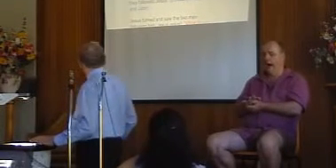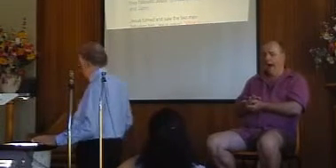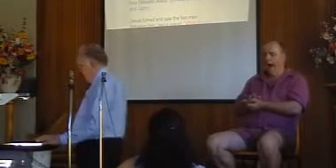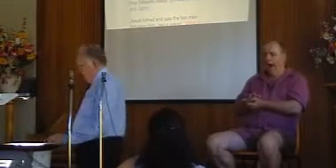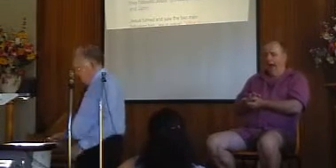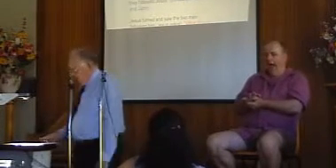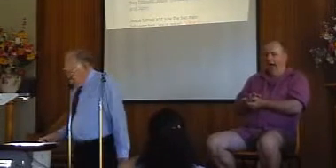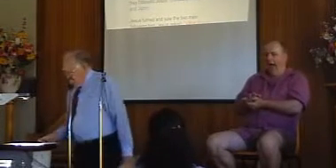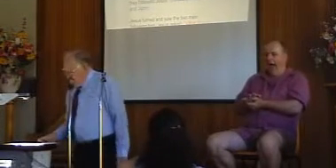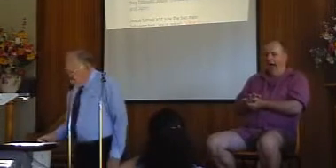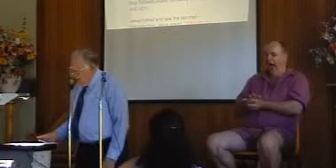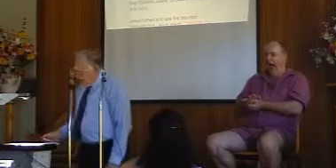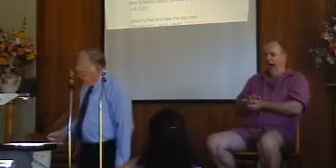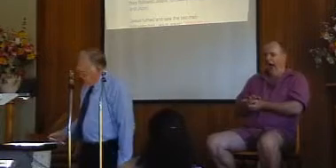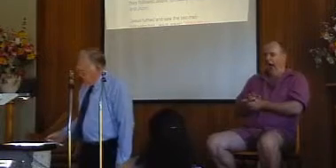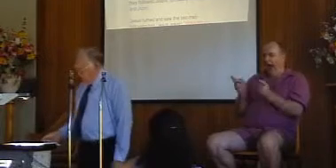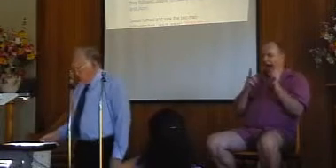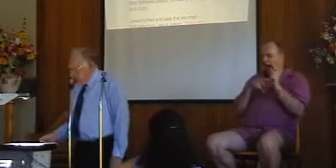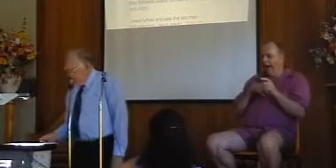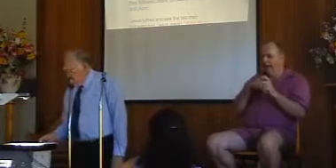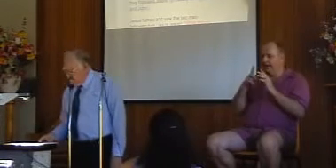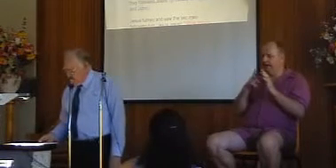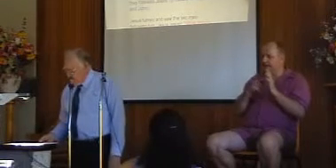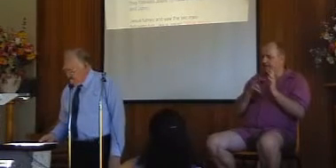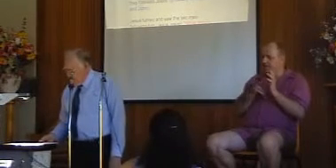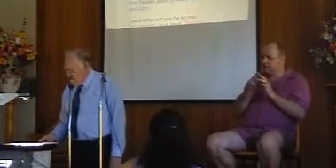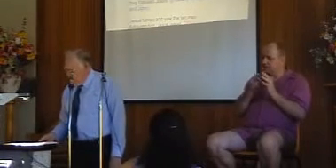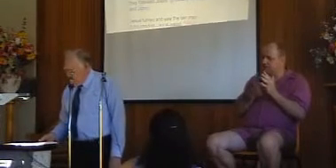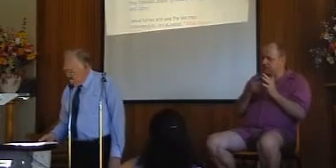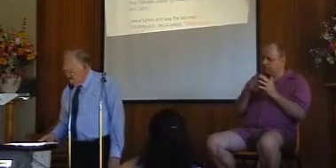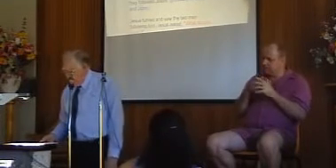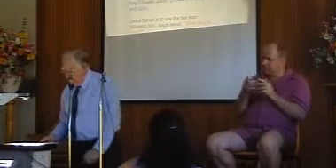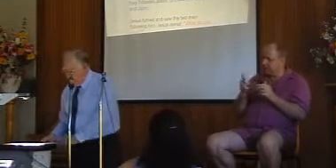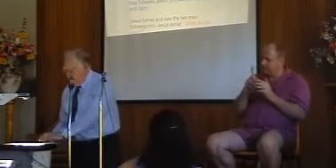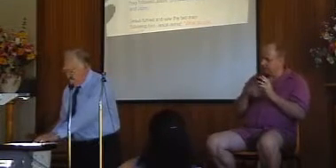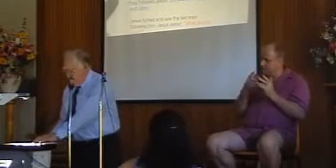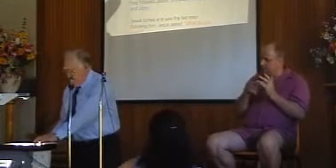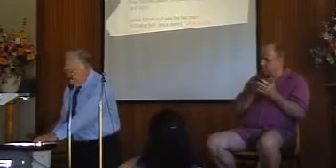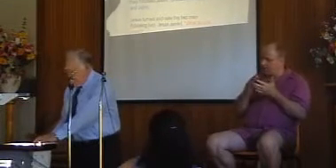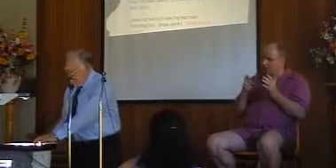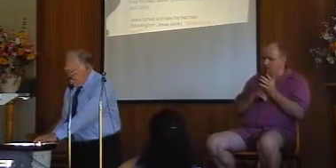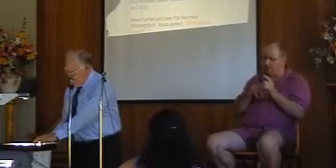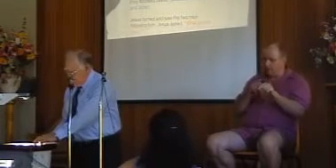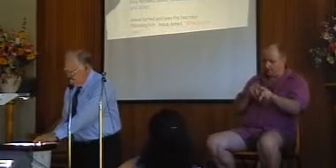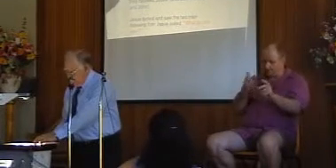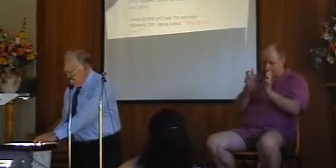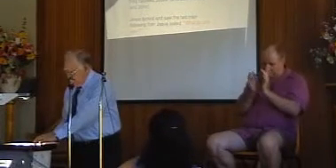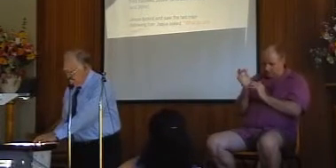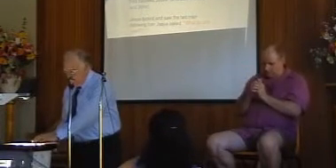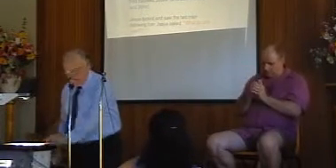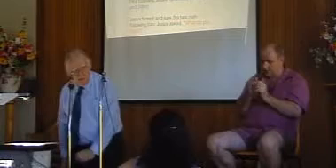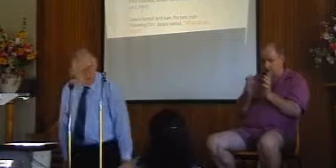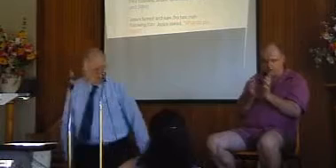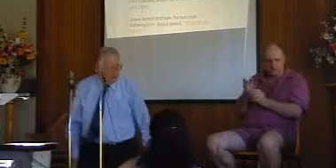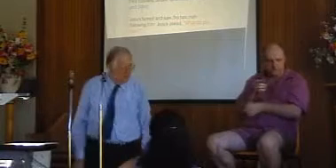John. Now Jesus turned and saw the two men by him, and Jesus